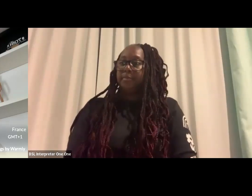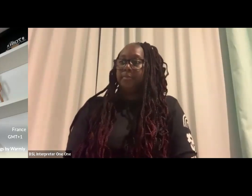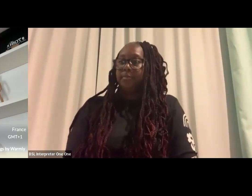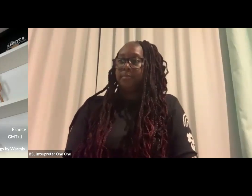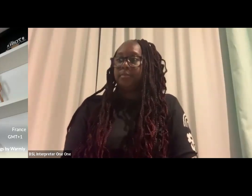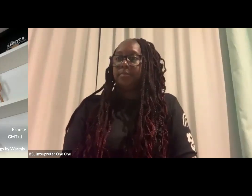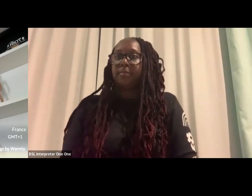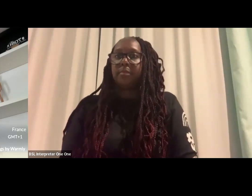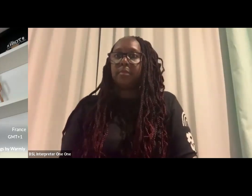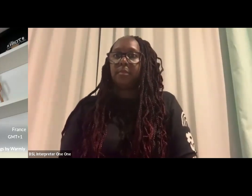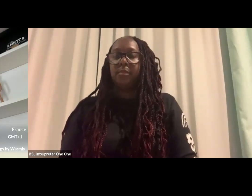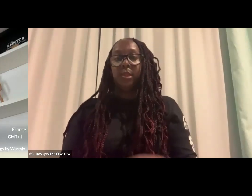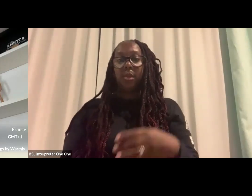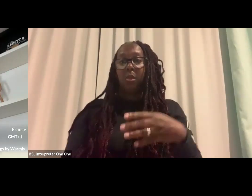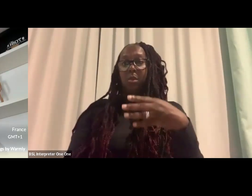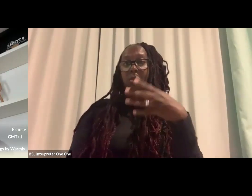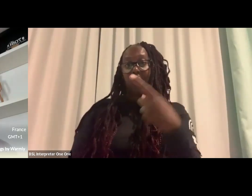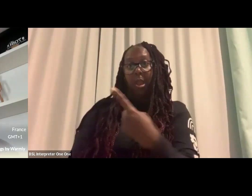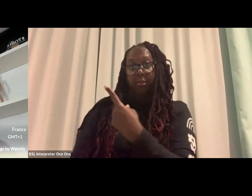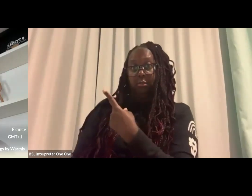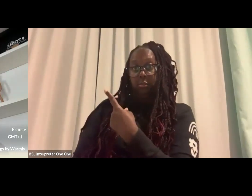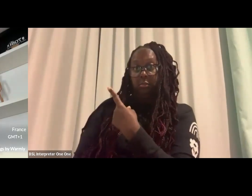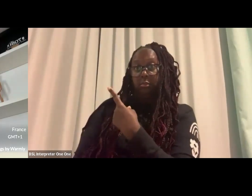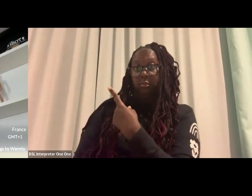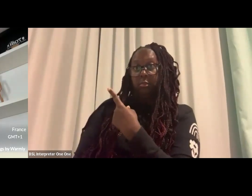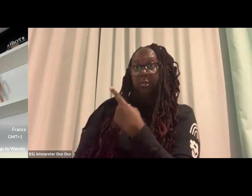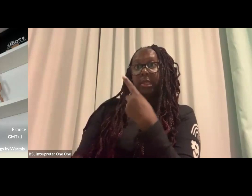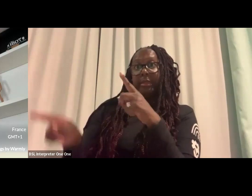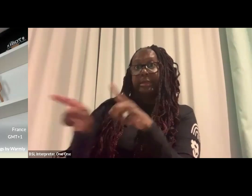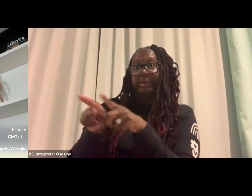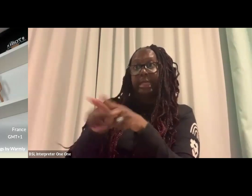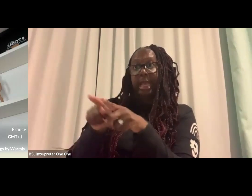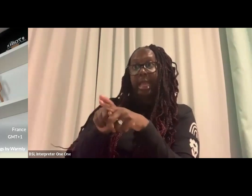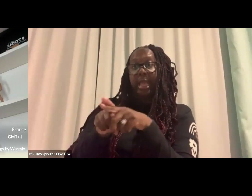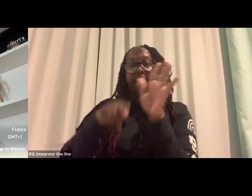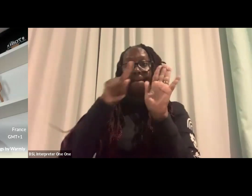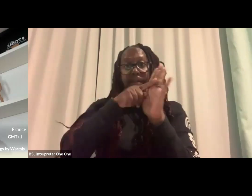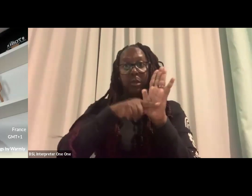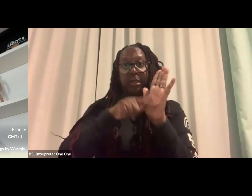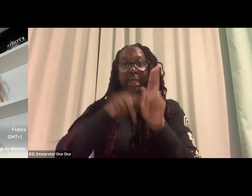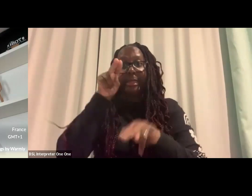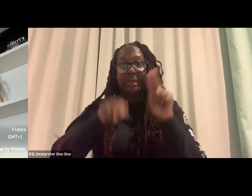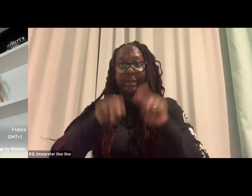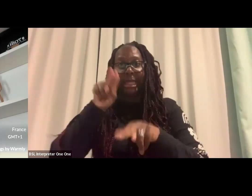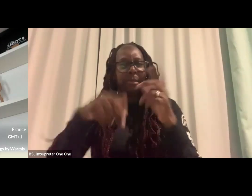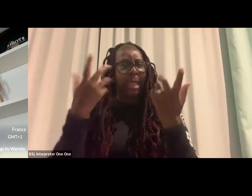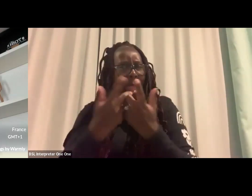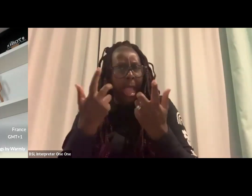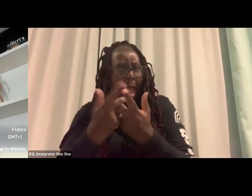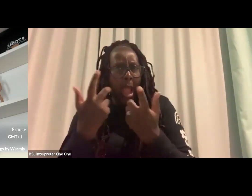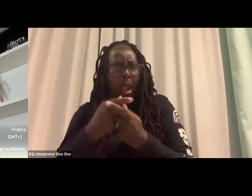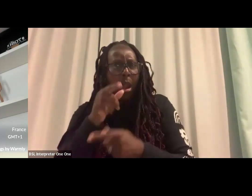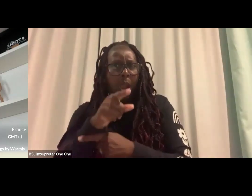So module 9 is about well-being policy impact assessments, and it's really about how we assess the impacts of